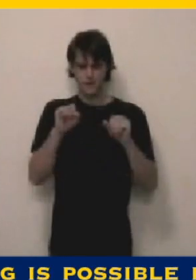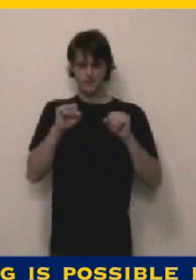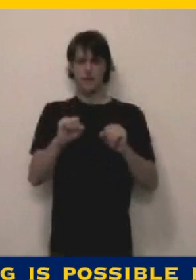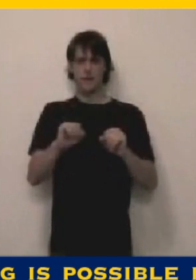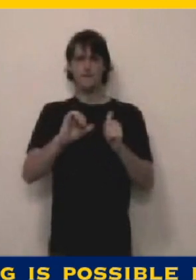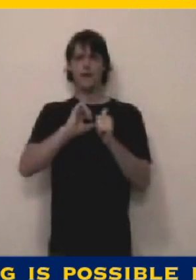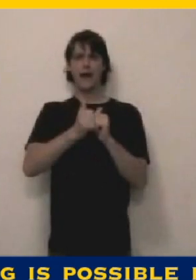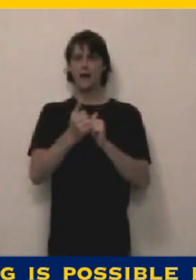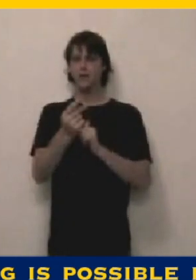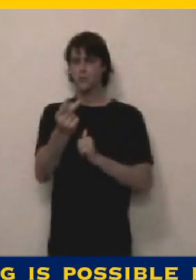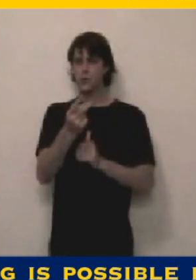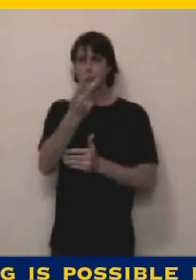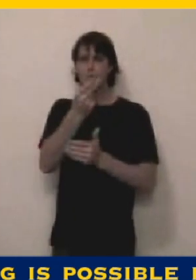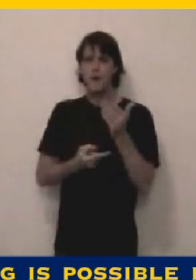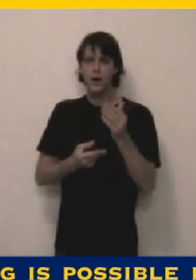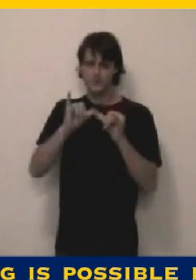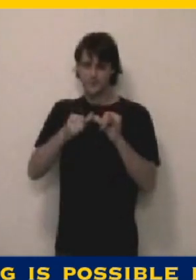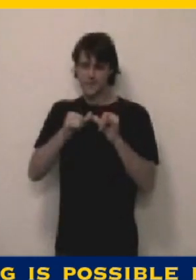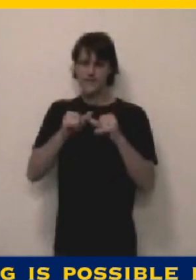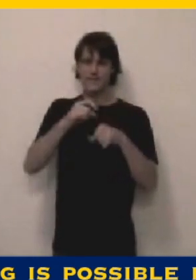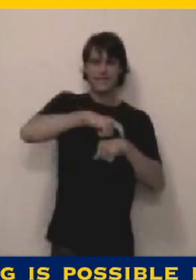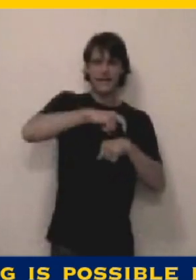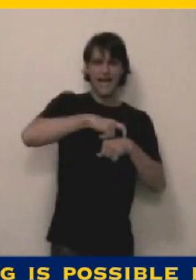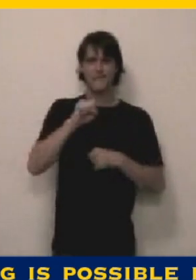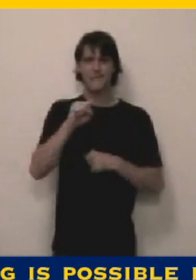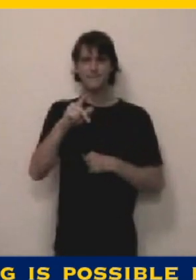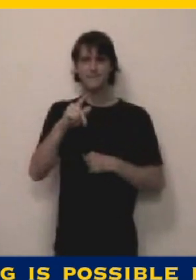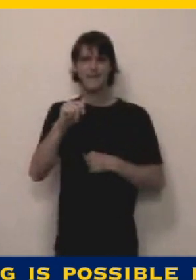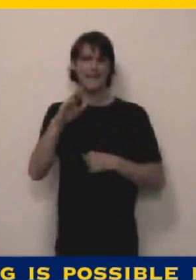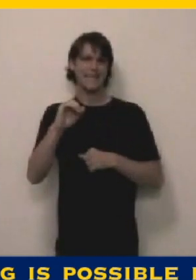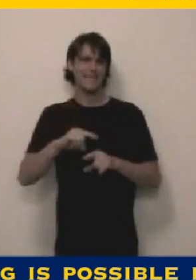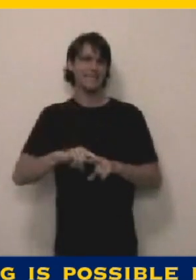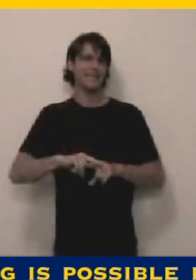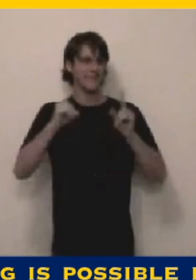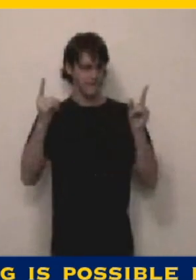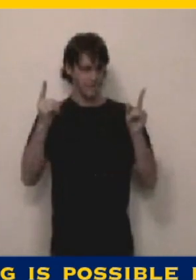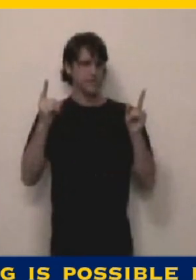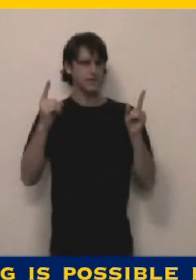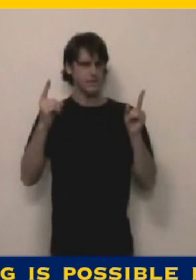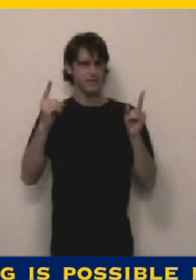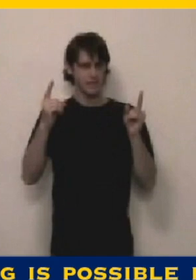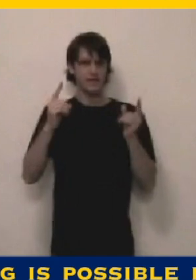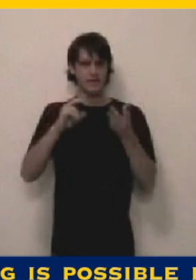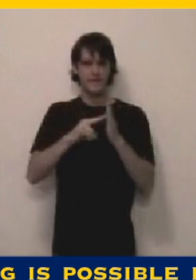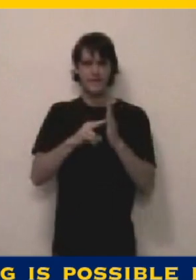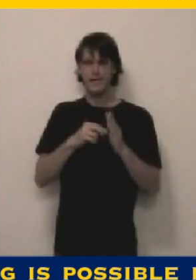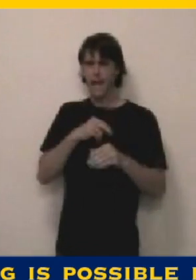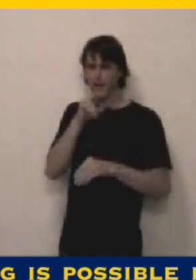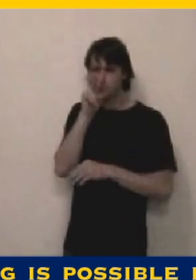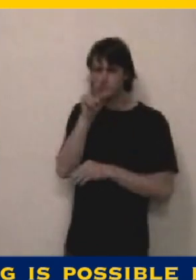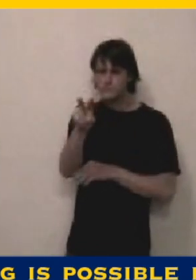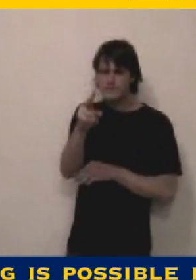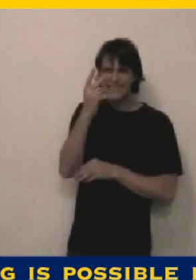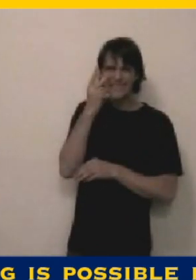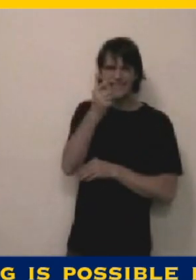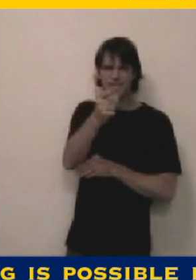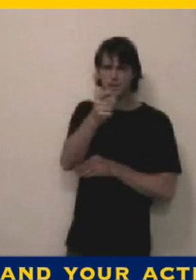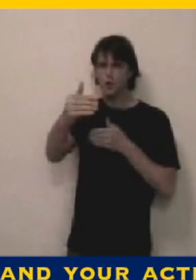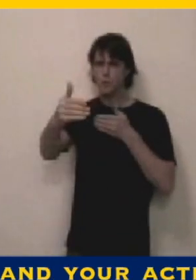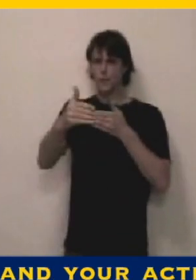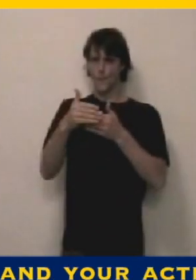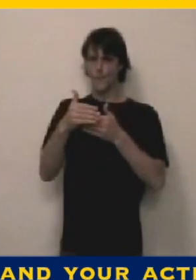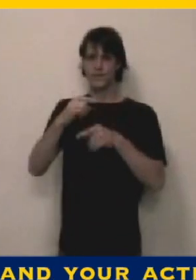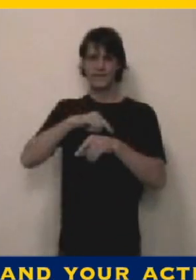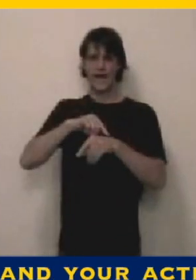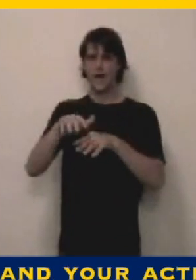space. The only way such a thing is possible is if we both register mutually differing measurements of space and time. From my